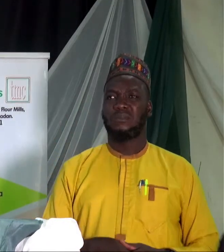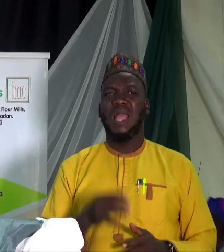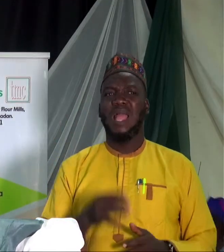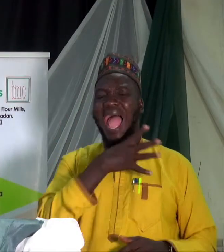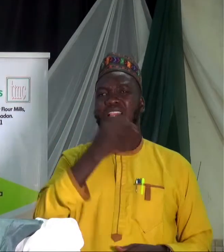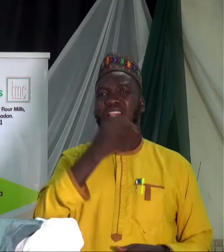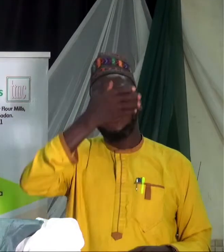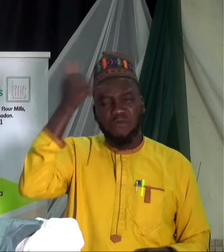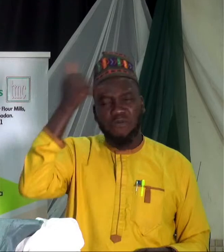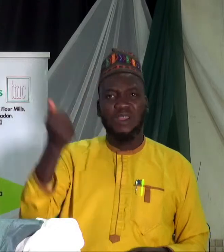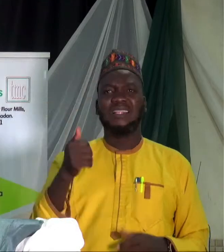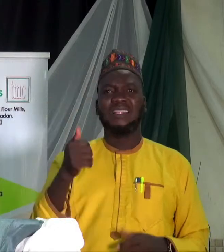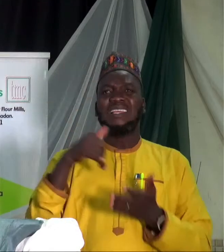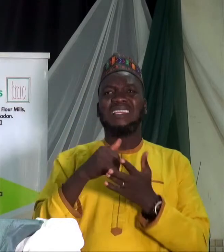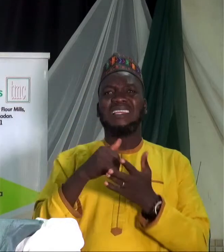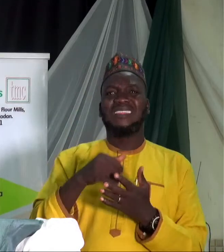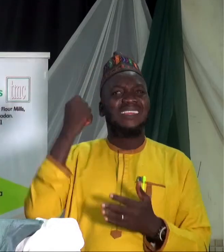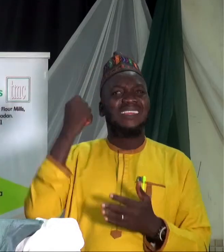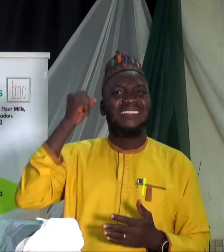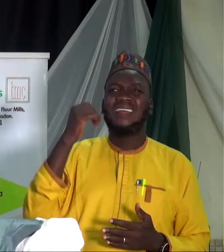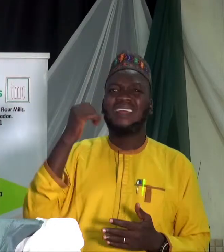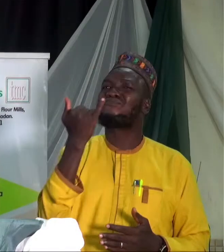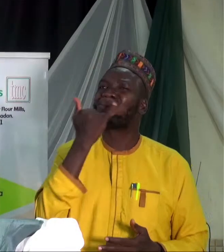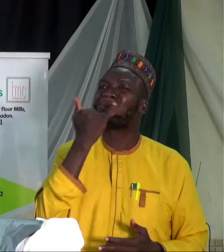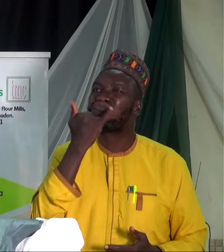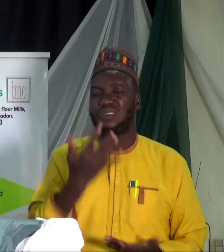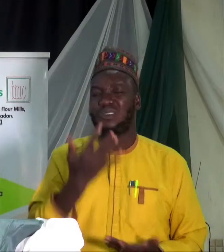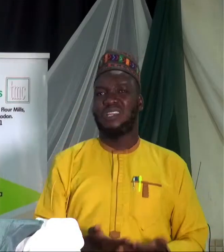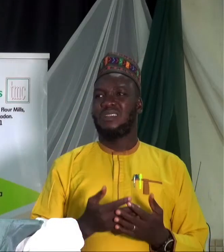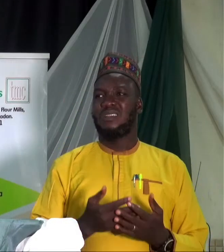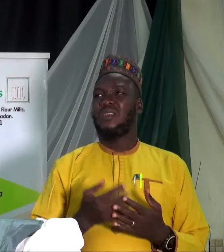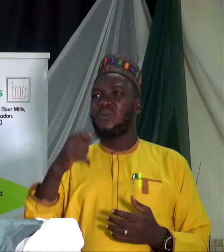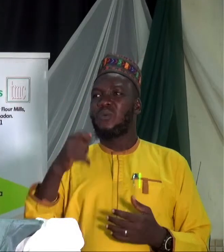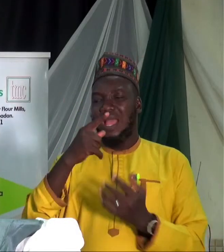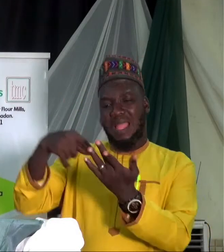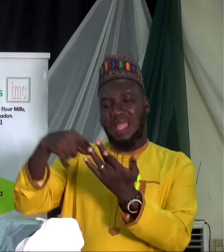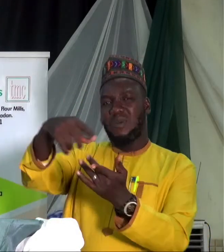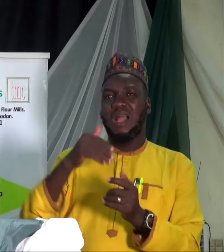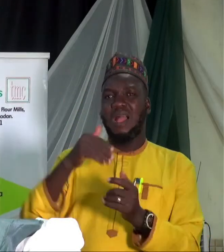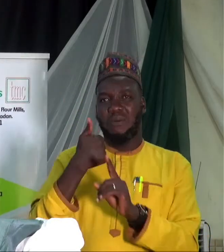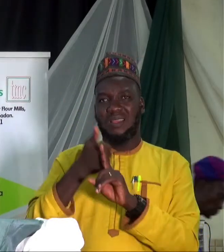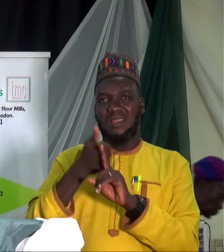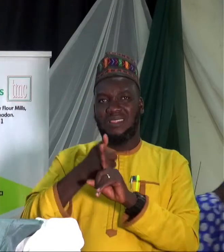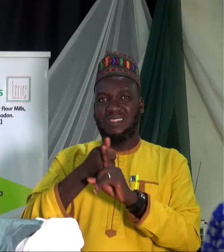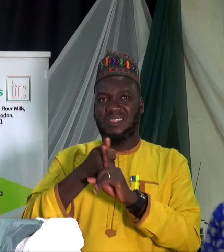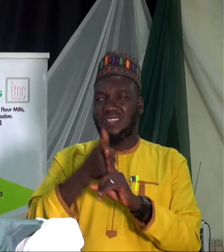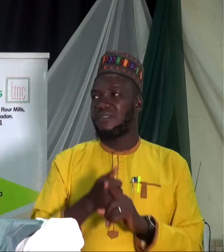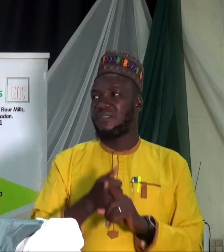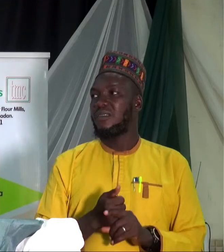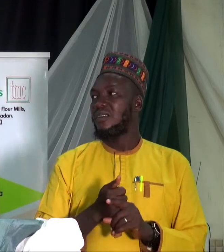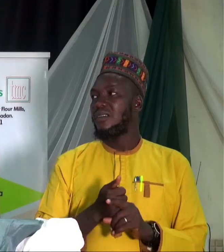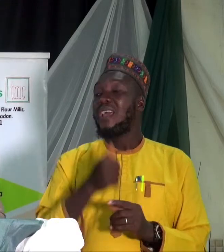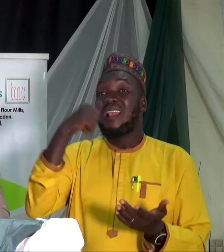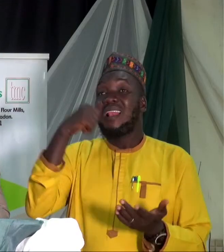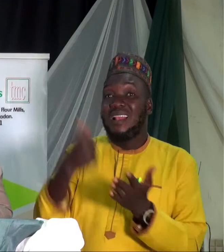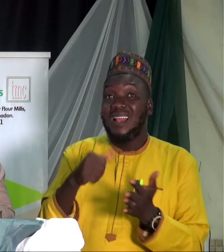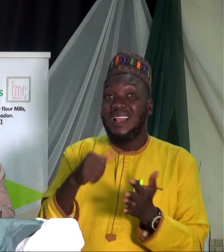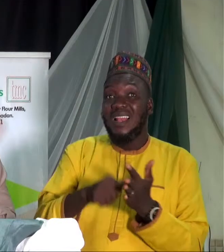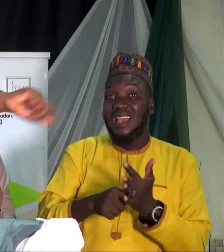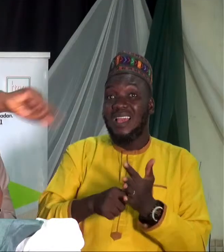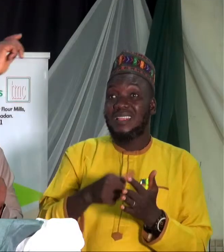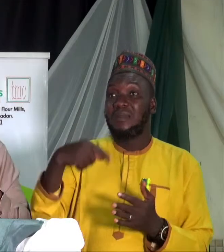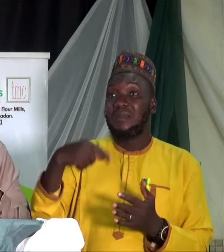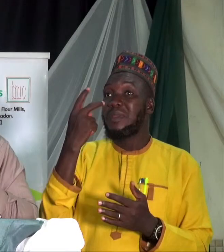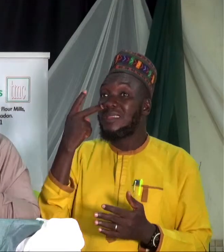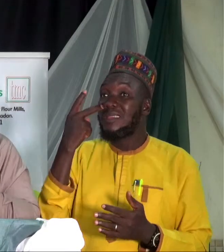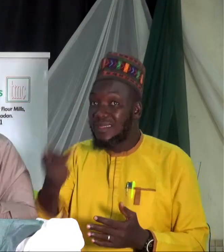it stands more we are within ourselves we should be able to criticize ourselves letter tell me gan ri fun program yi ko si time